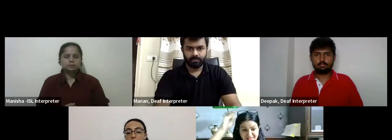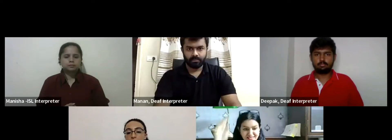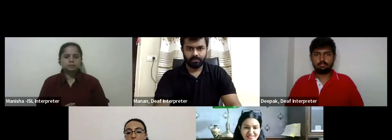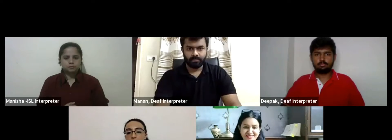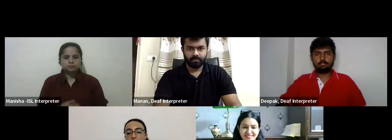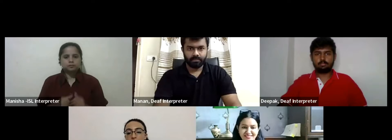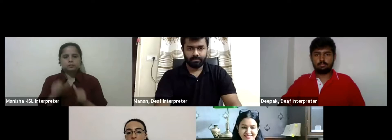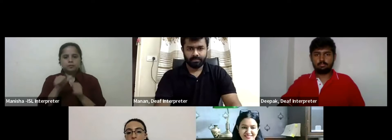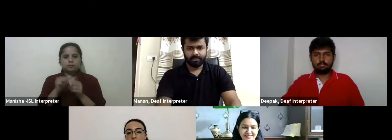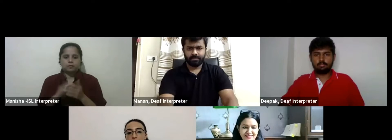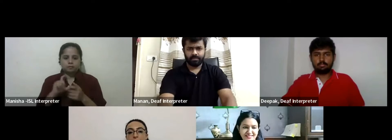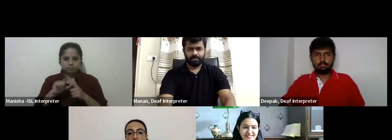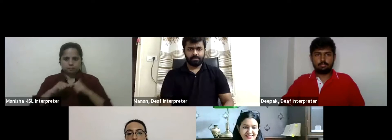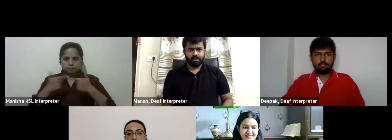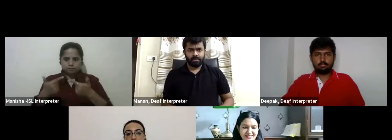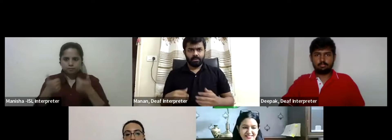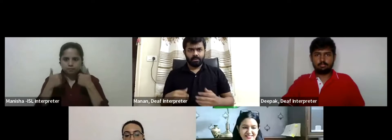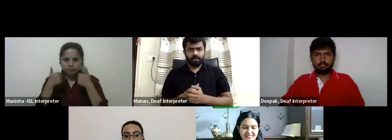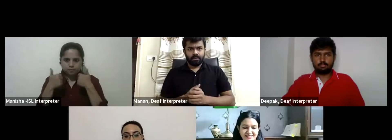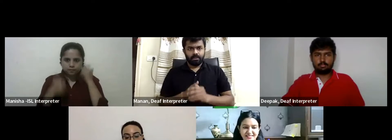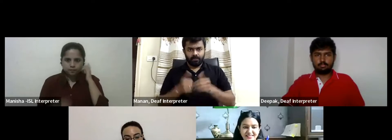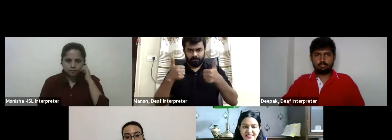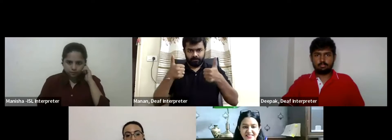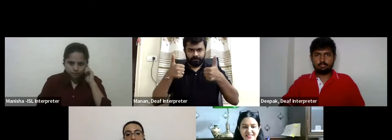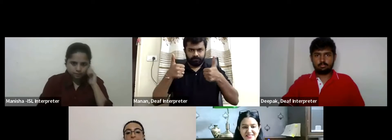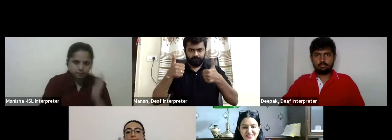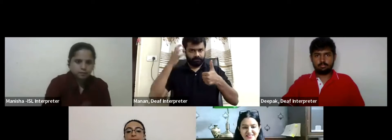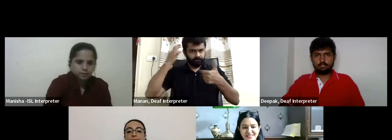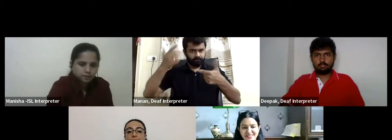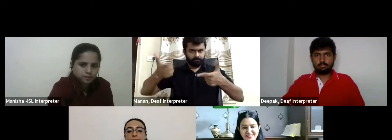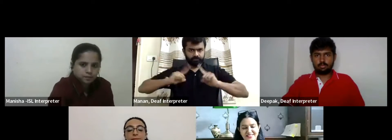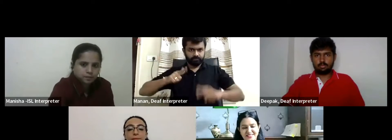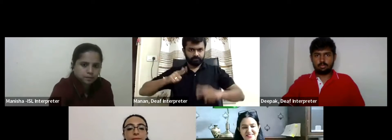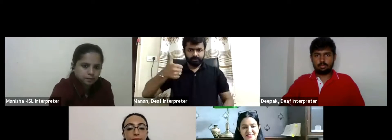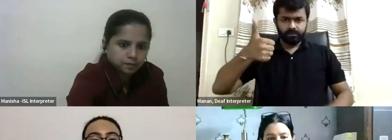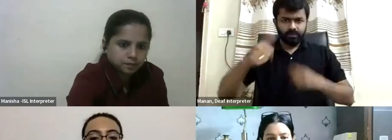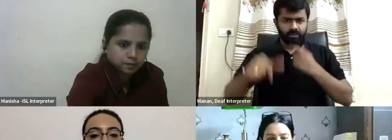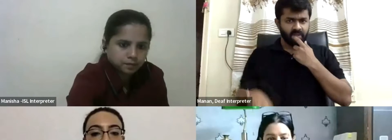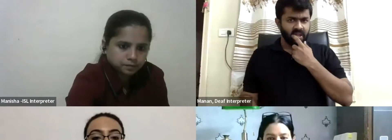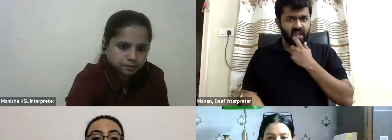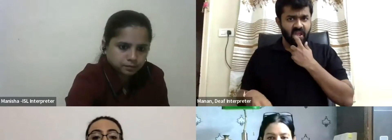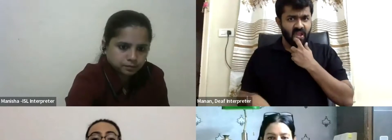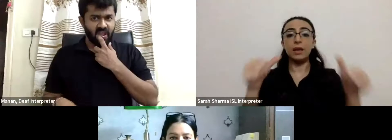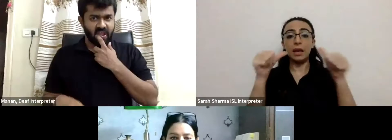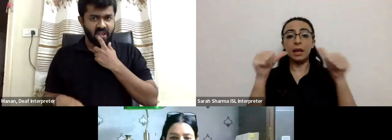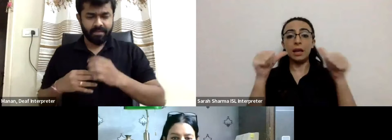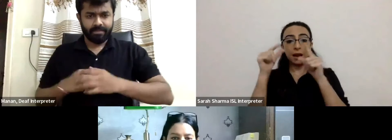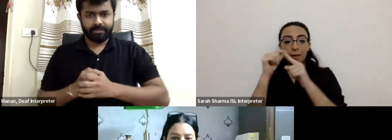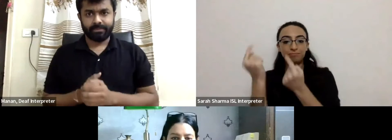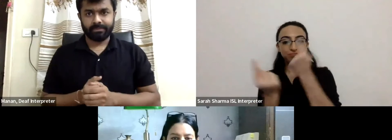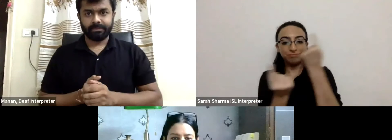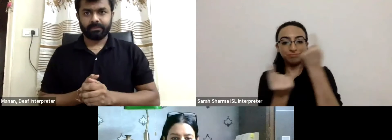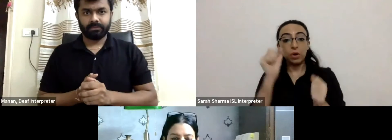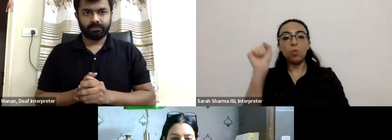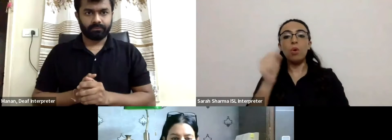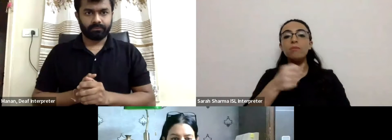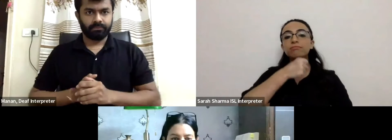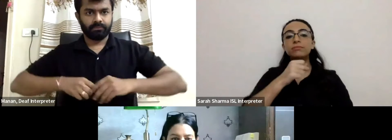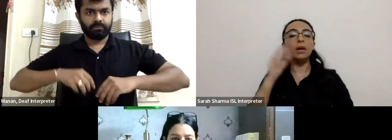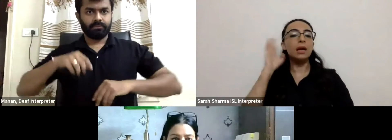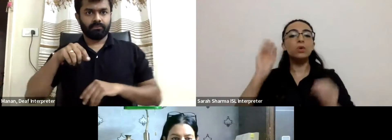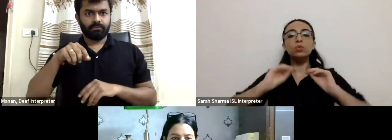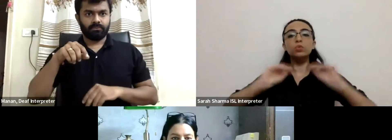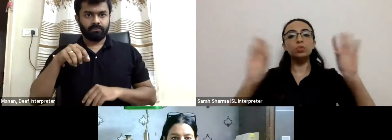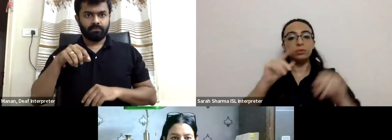AAMC and member Rogi Kalyan Samiti, and media spokesperson of Aam Aadmi Party to make a presentation